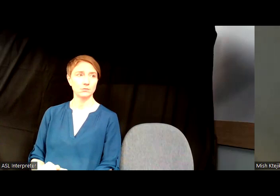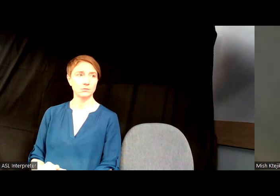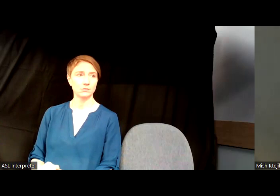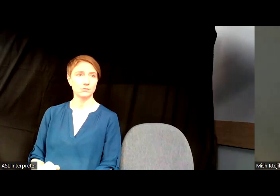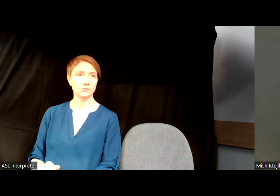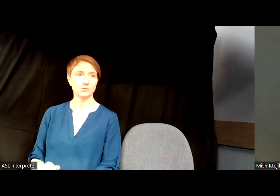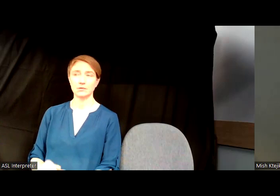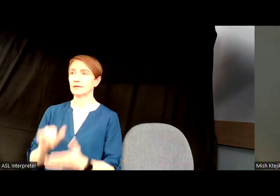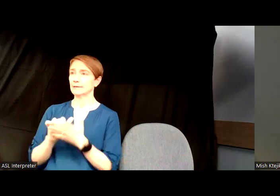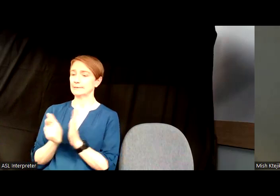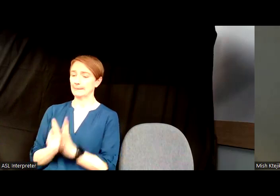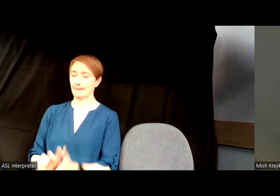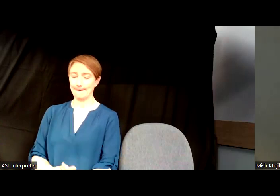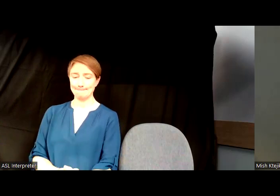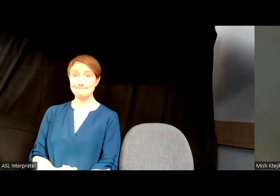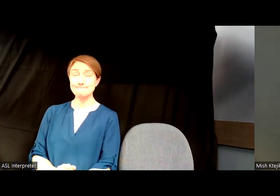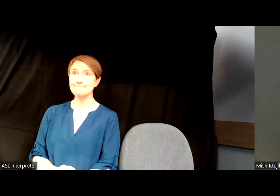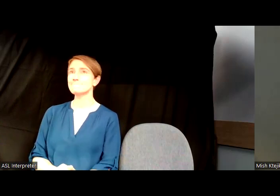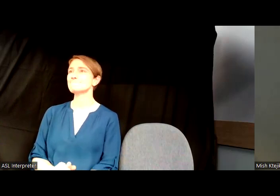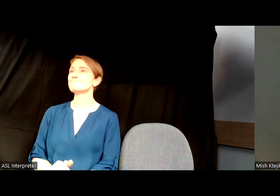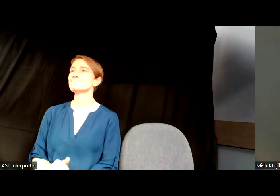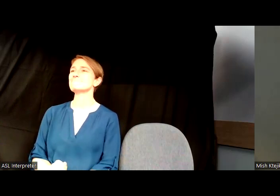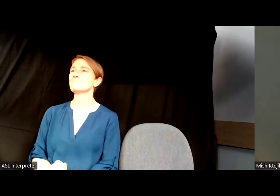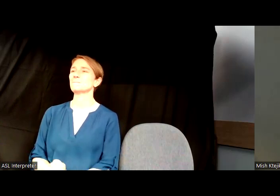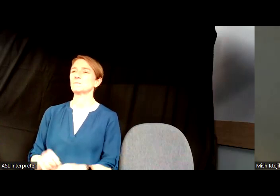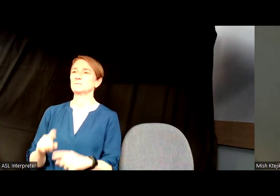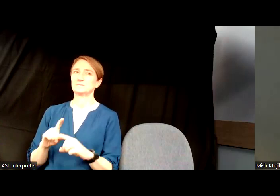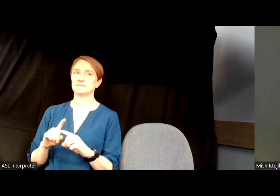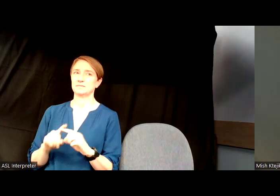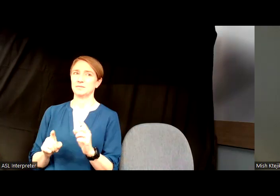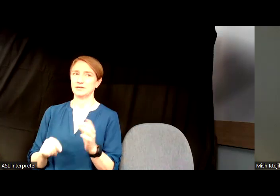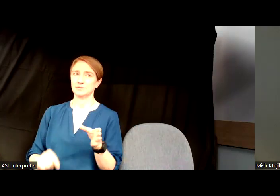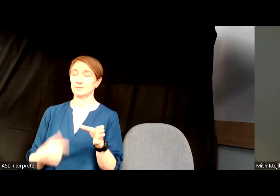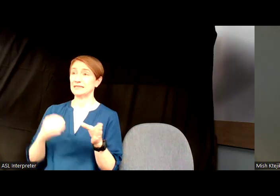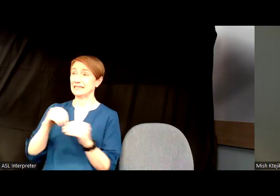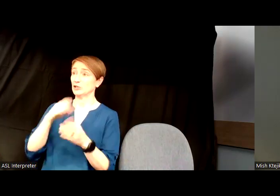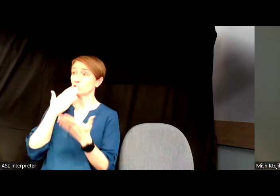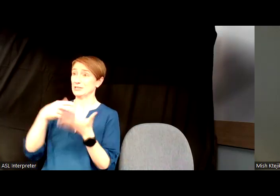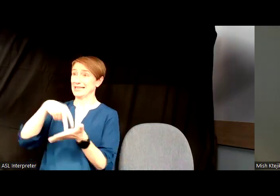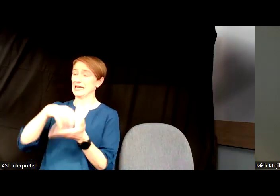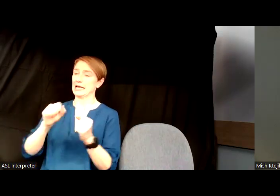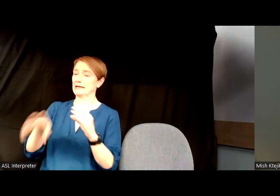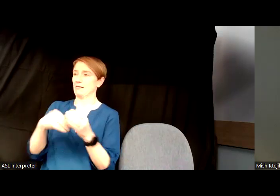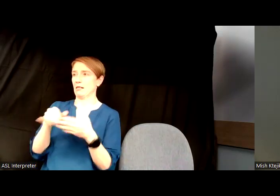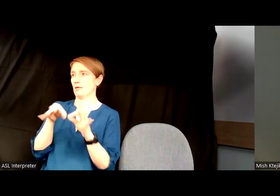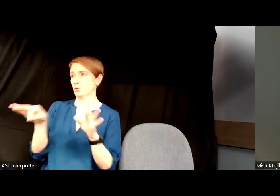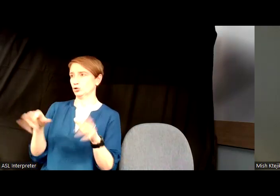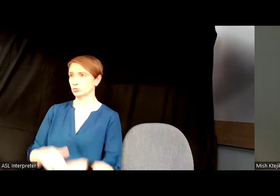That's the illegal question. But in good standing, I can add that. Yes.